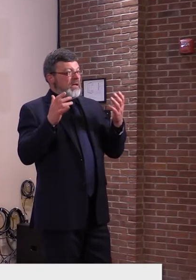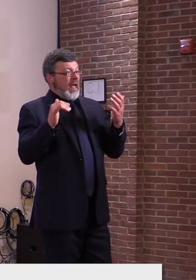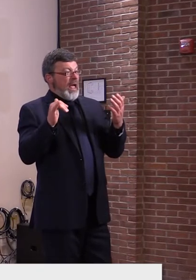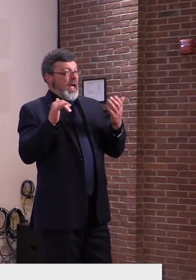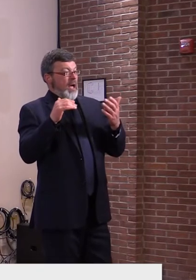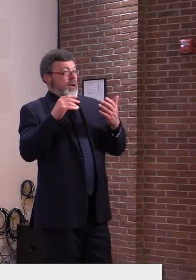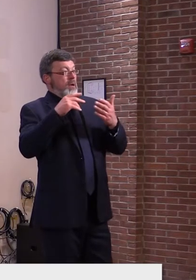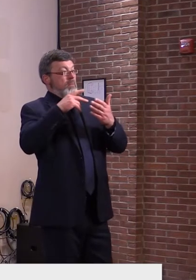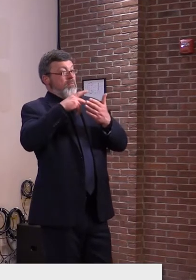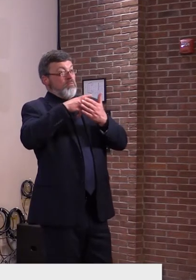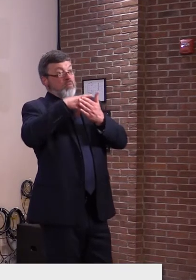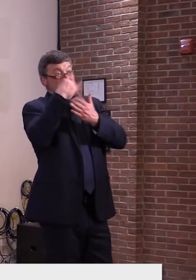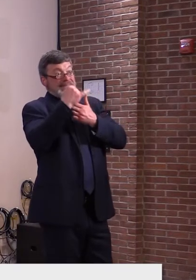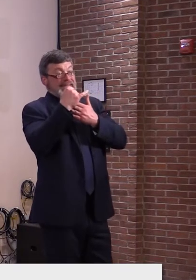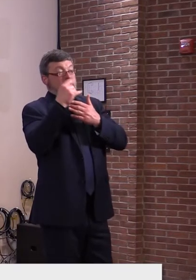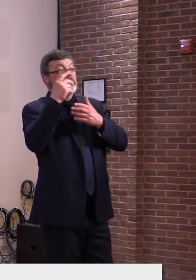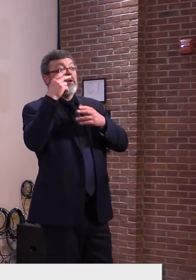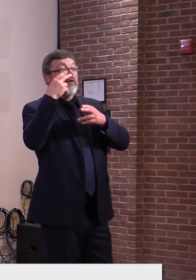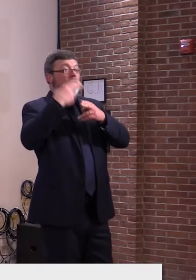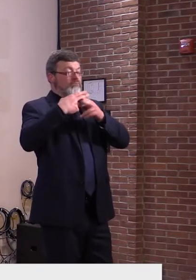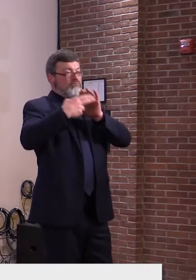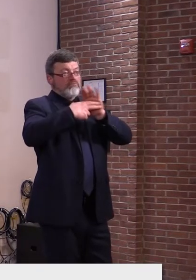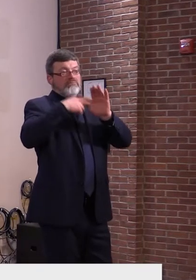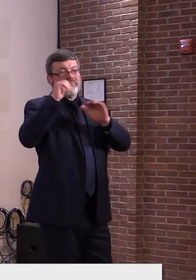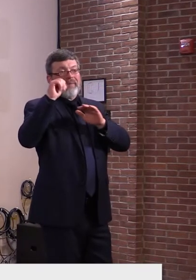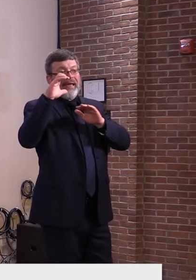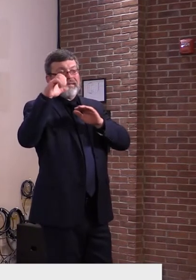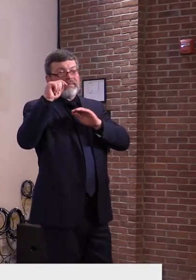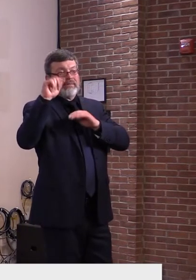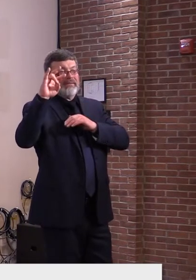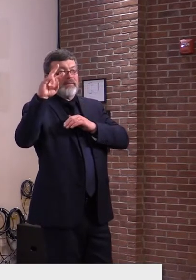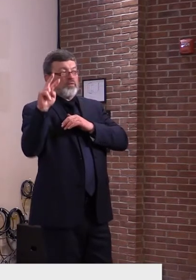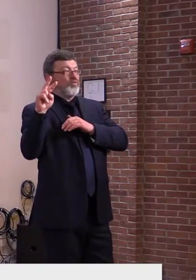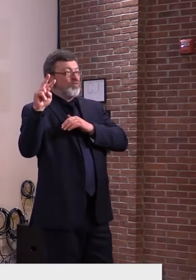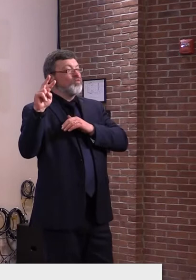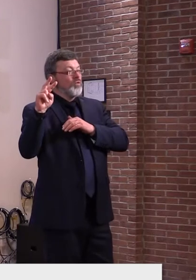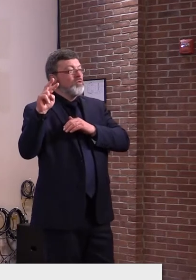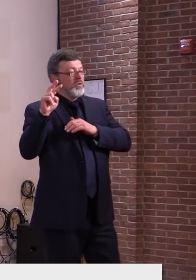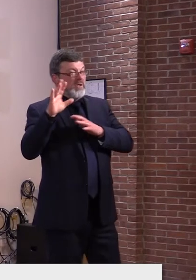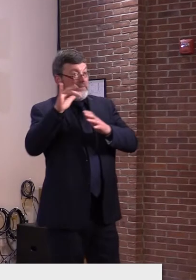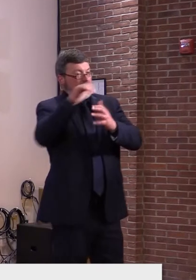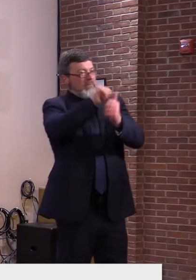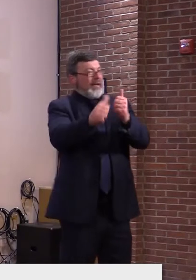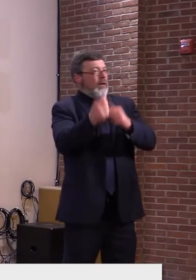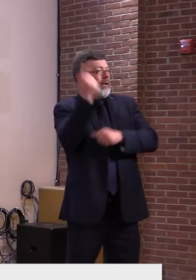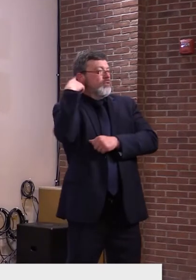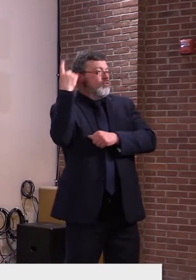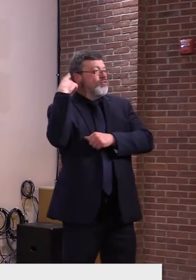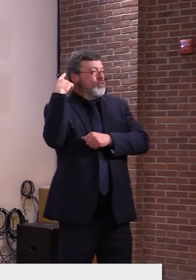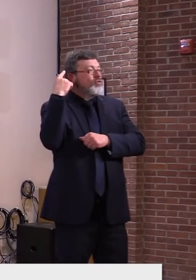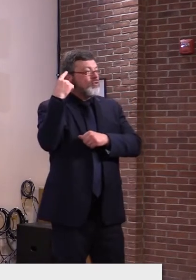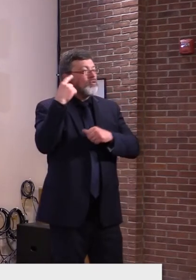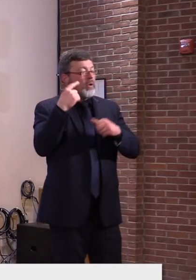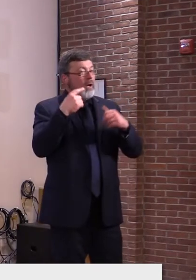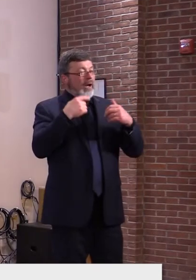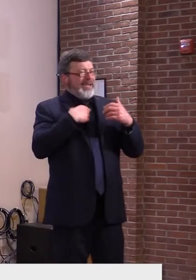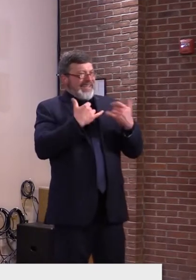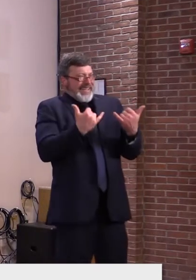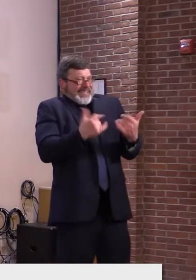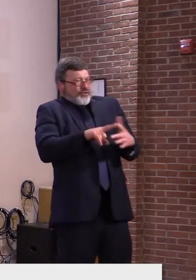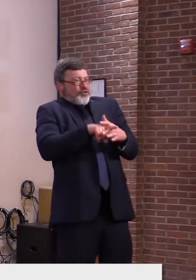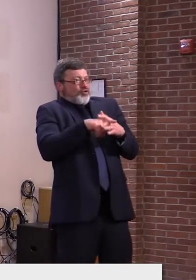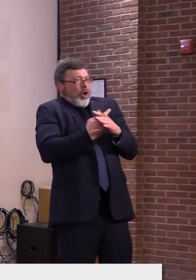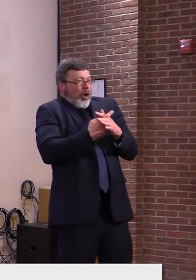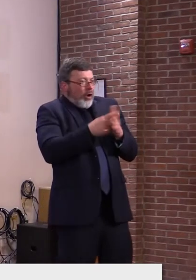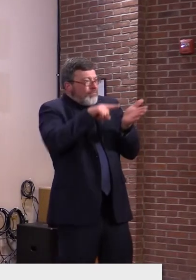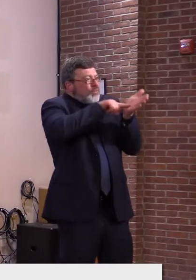passed last year. This gives us a very important starting point in our data. Honestly, we didn't have good facilities records in the schools,